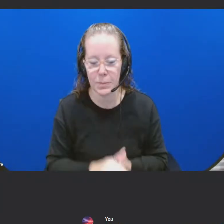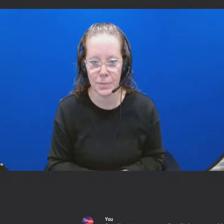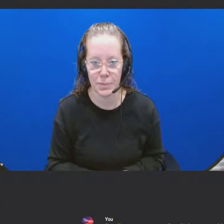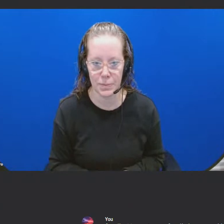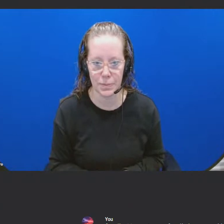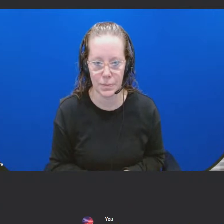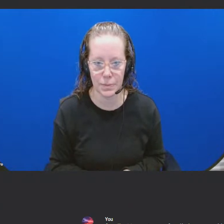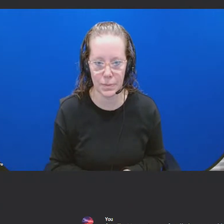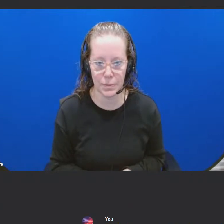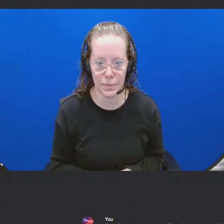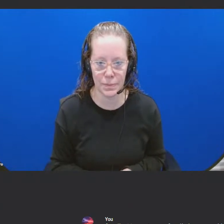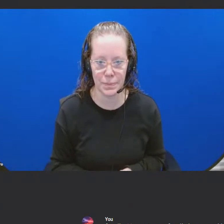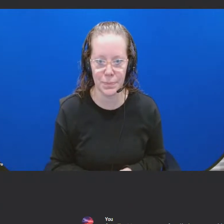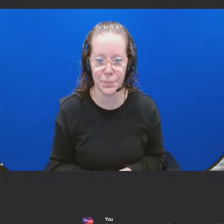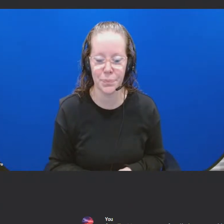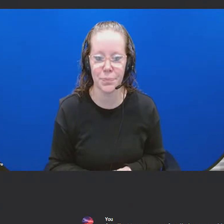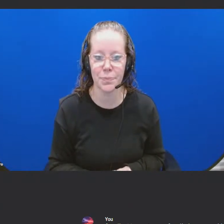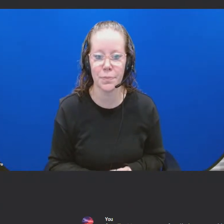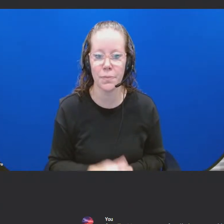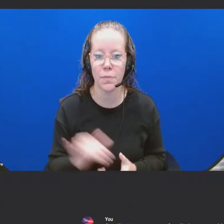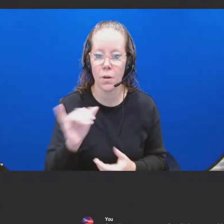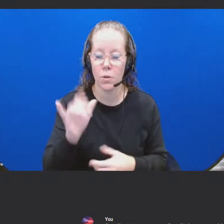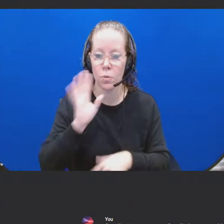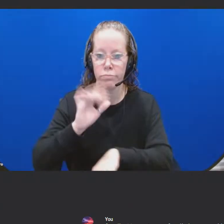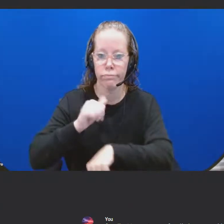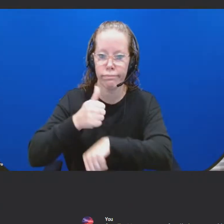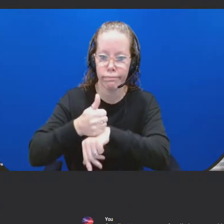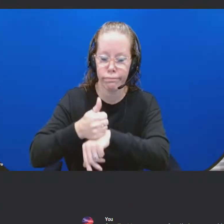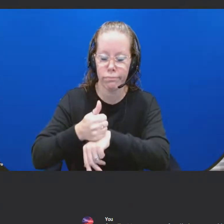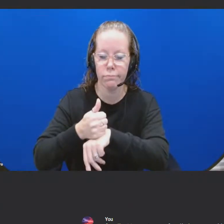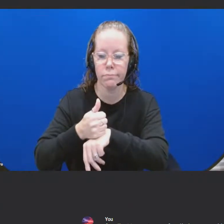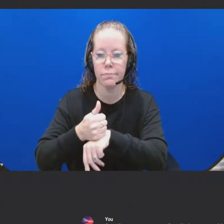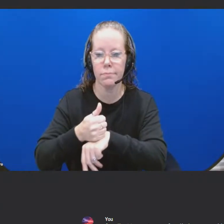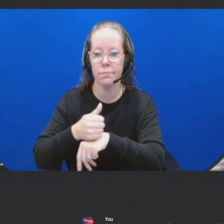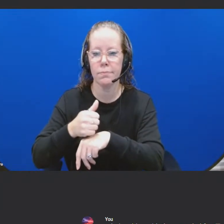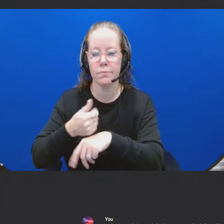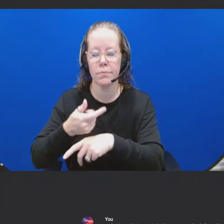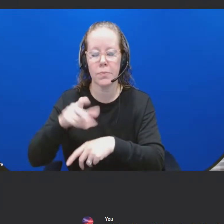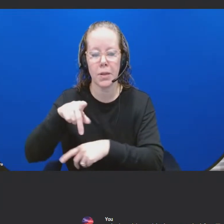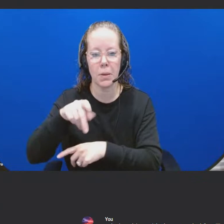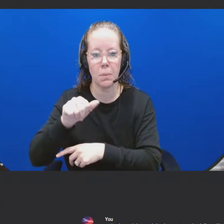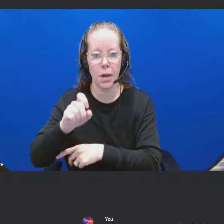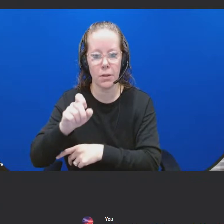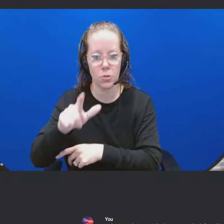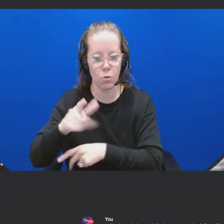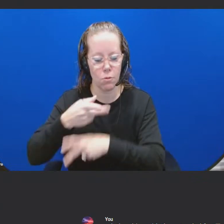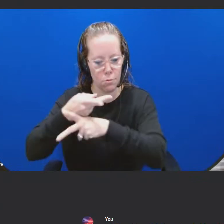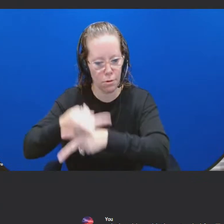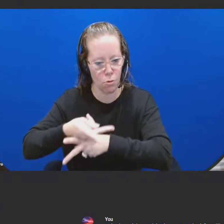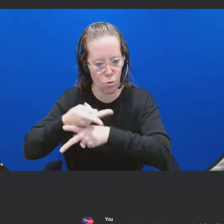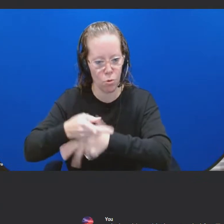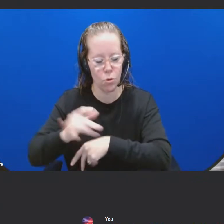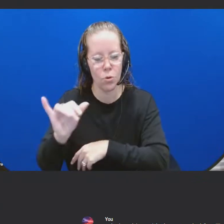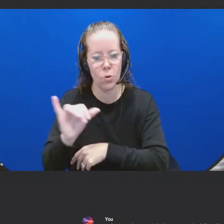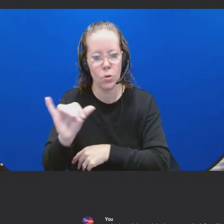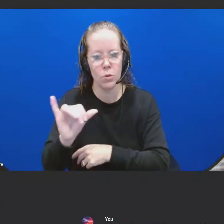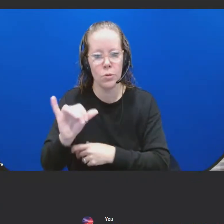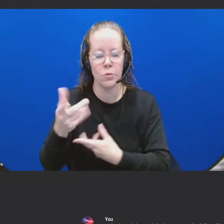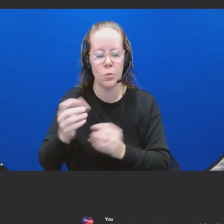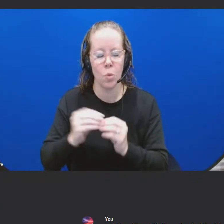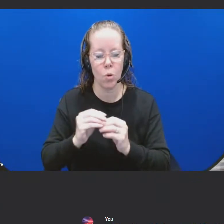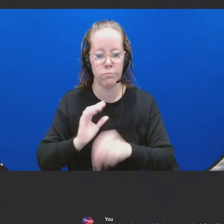We've also decided to establish pastoral services in a more formal way. So Donna